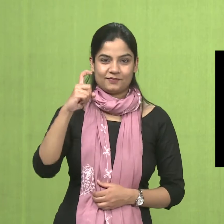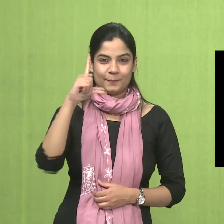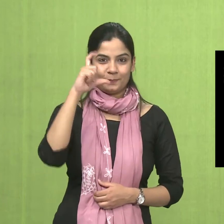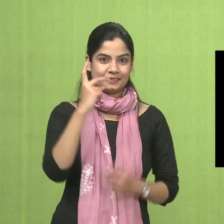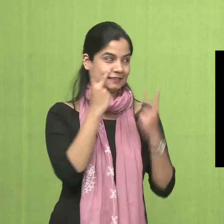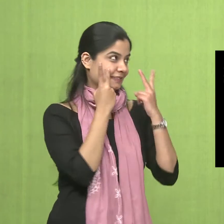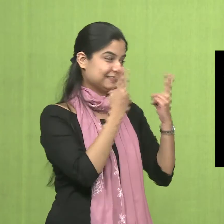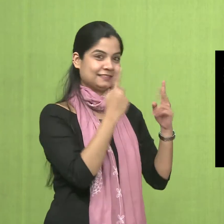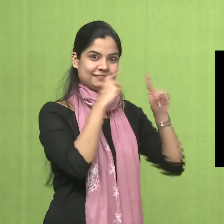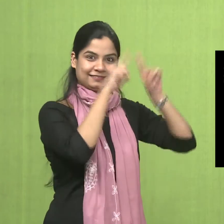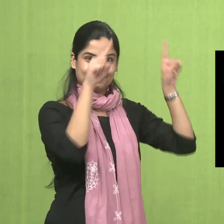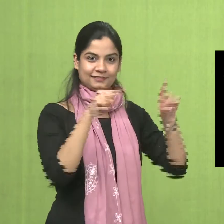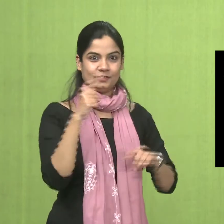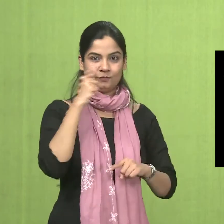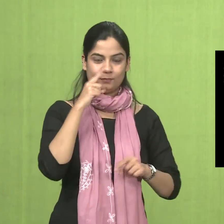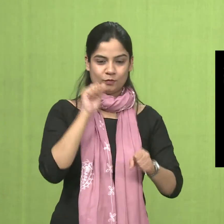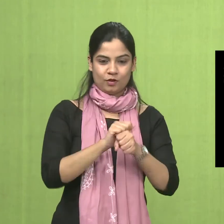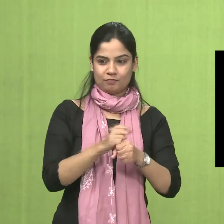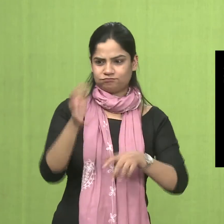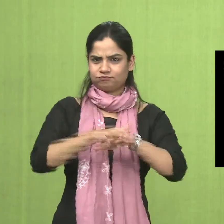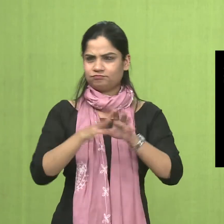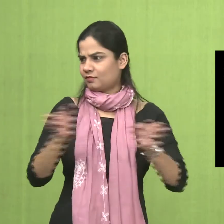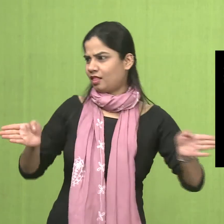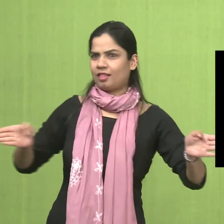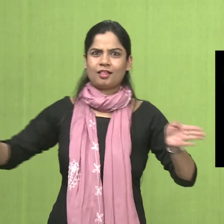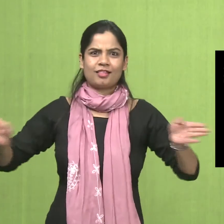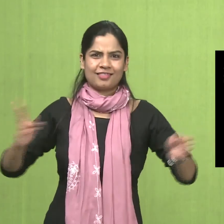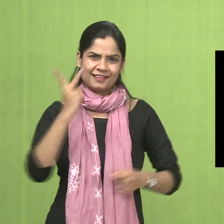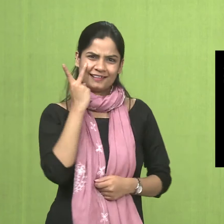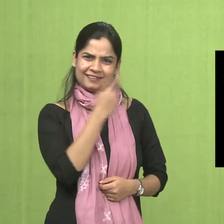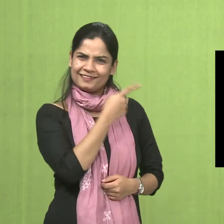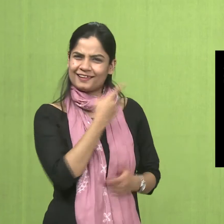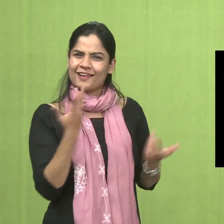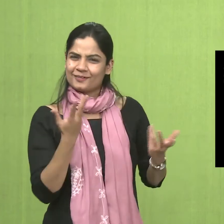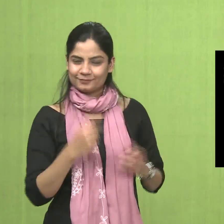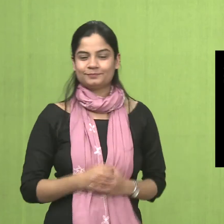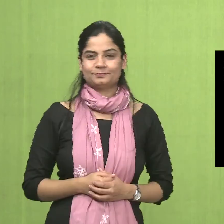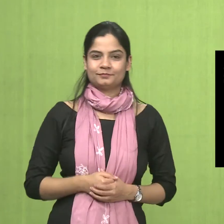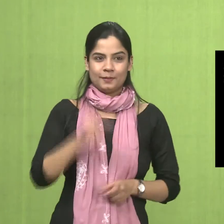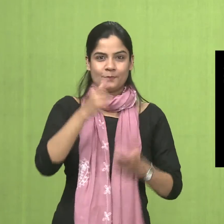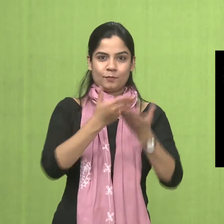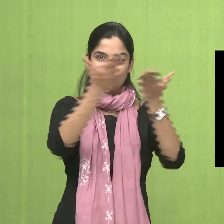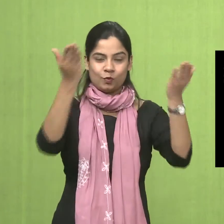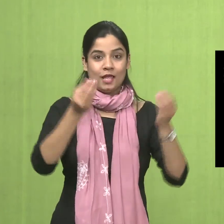Number 7, as you can see in the picture, dovetailing. The woman is taking up a lot of roles at the same